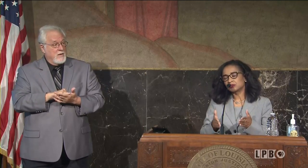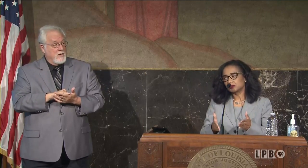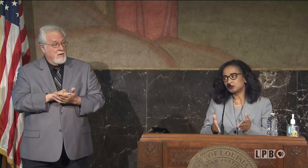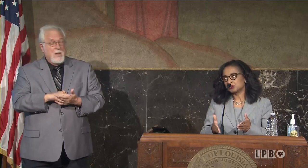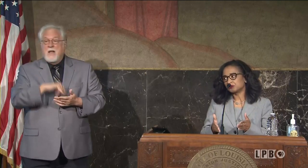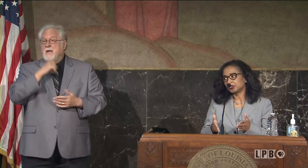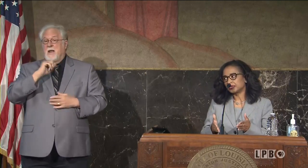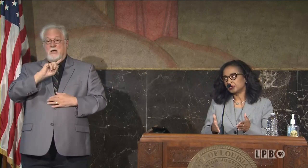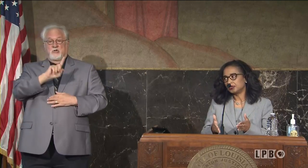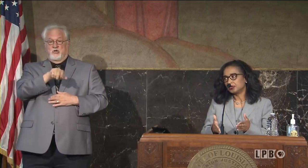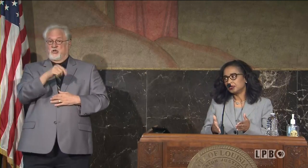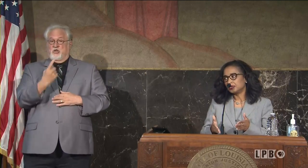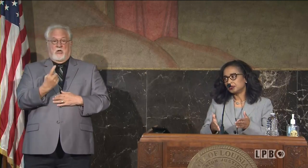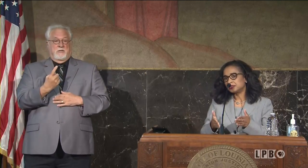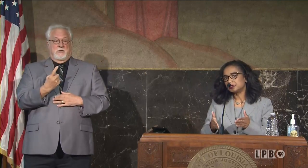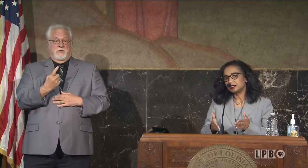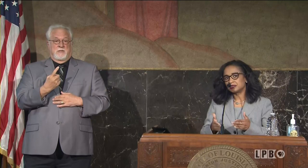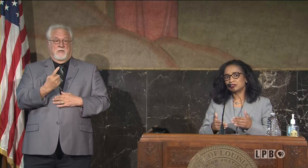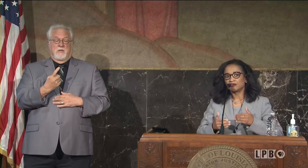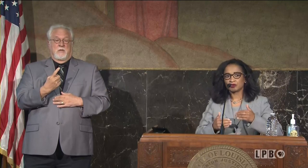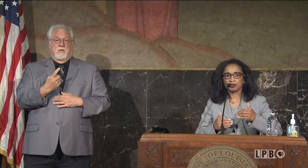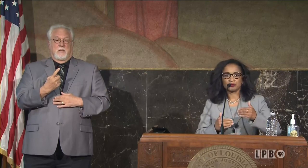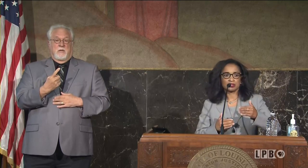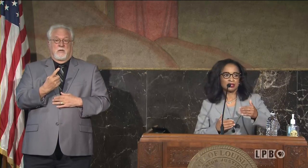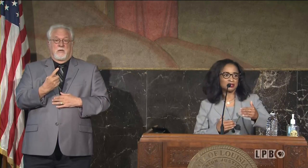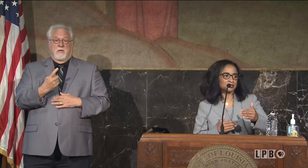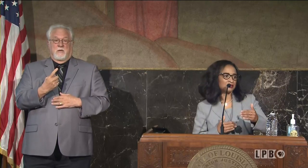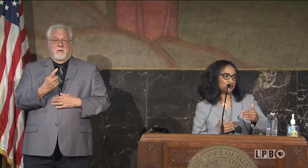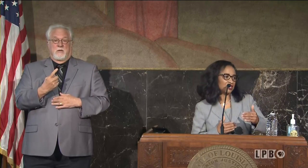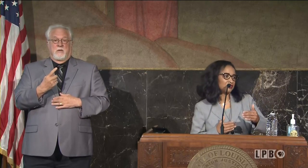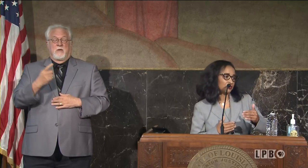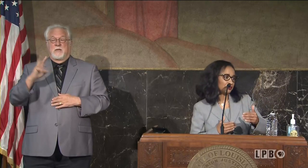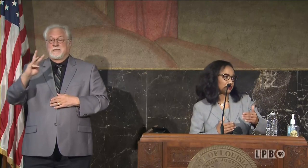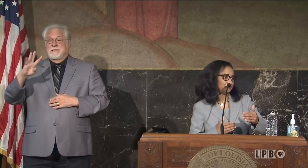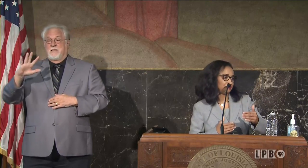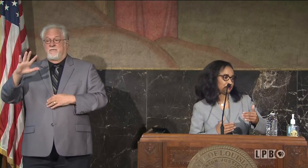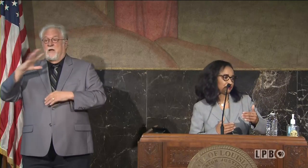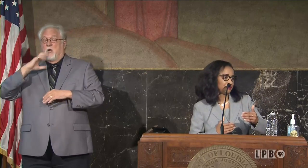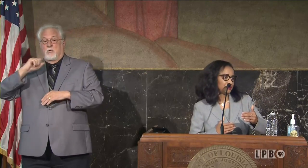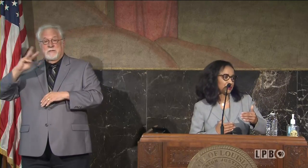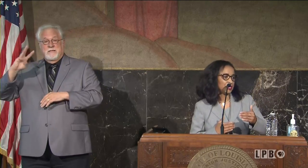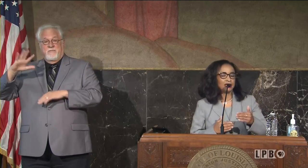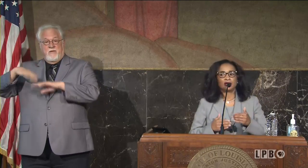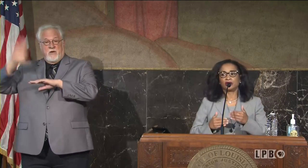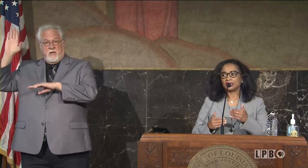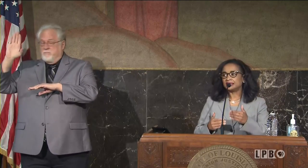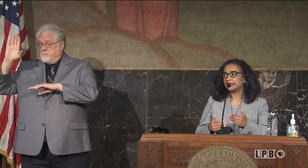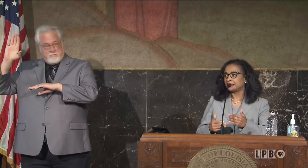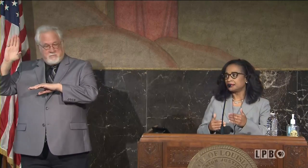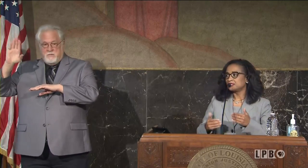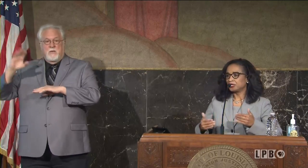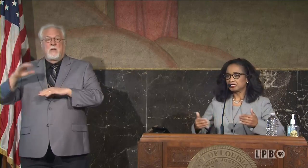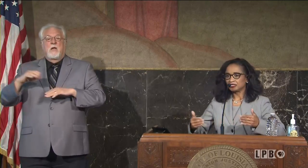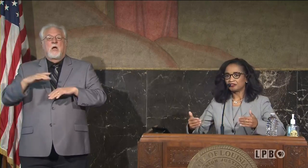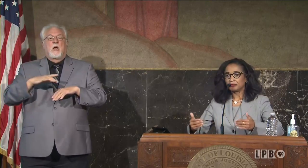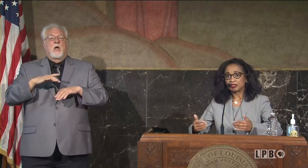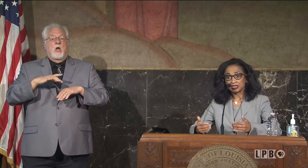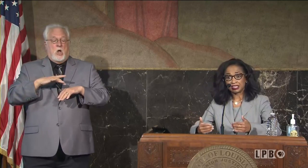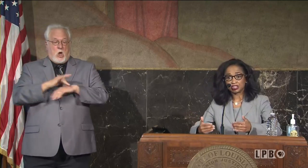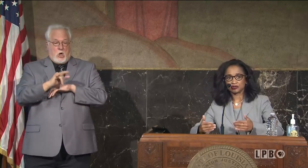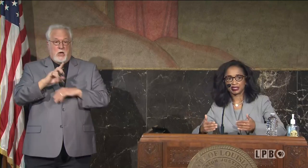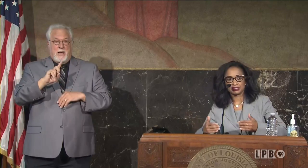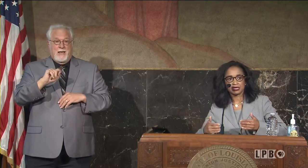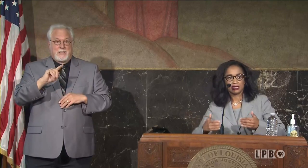not exclusively a disease for those 65 and older. Early data, especially from